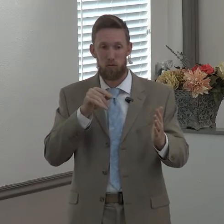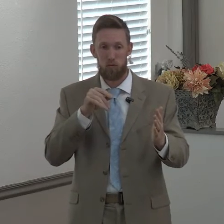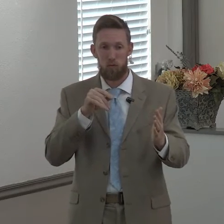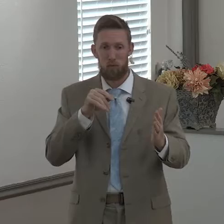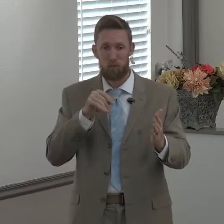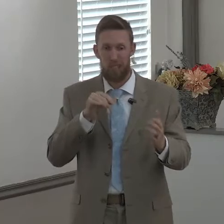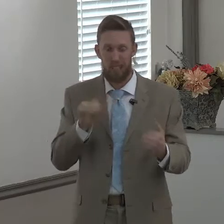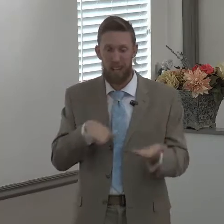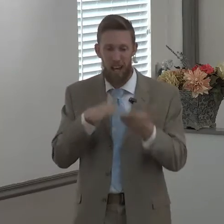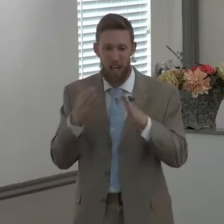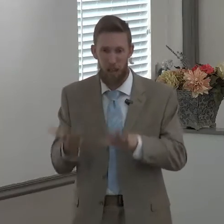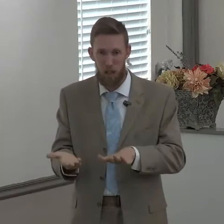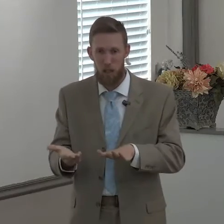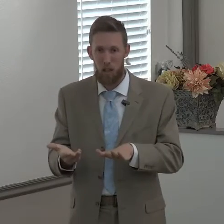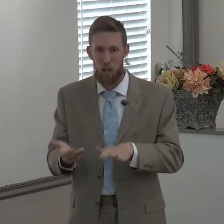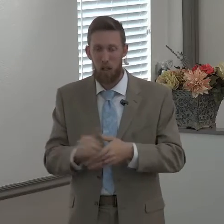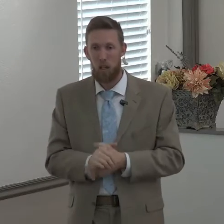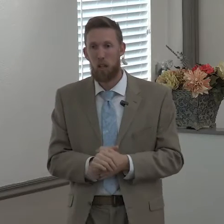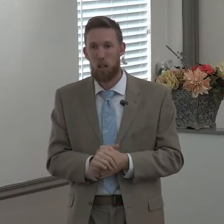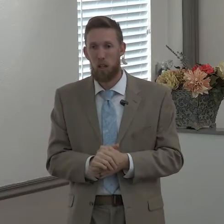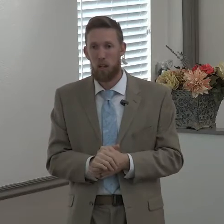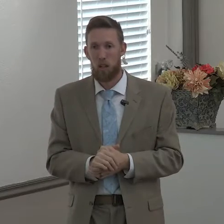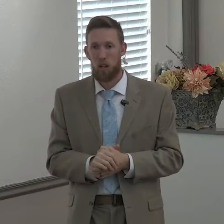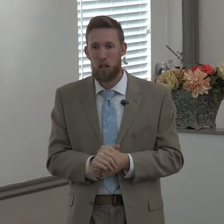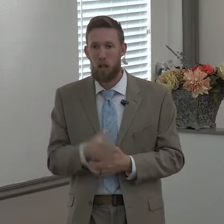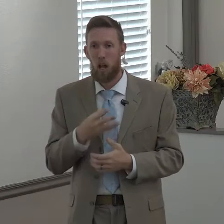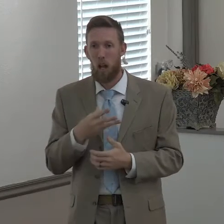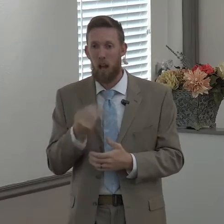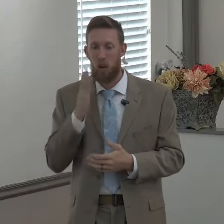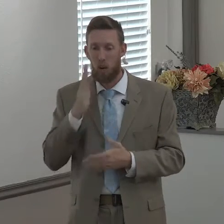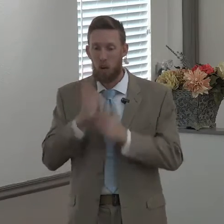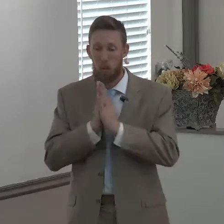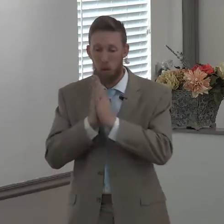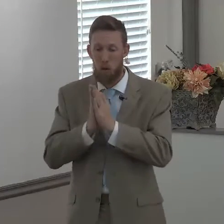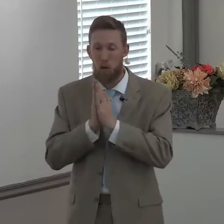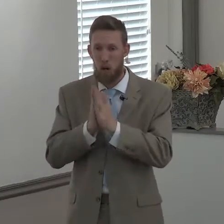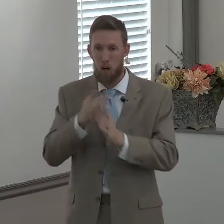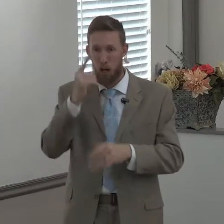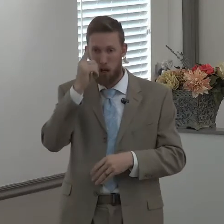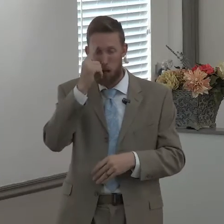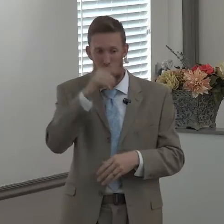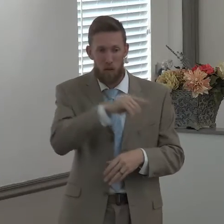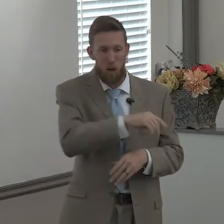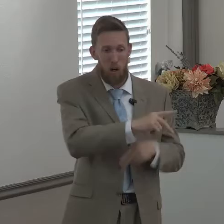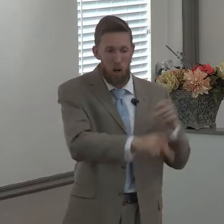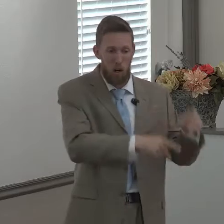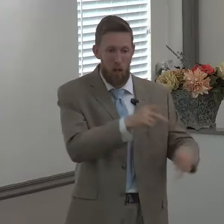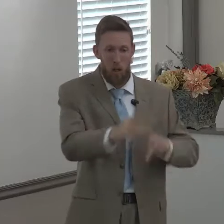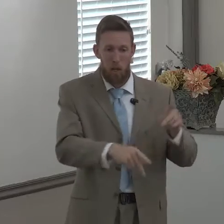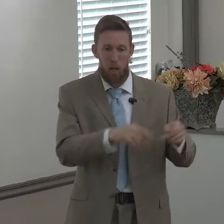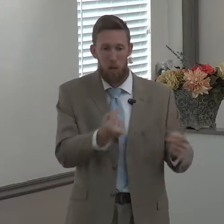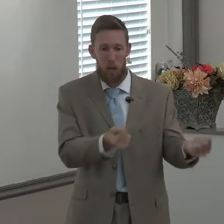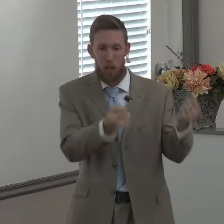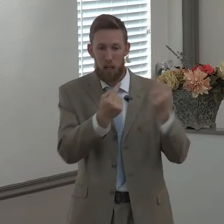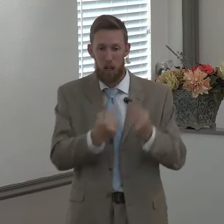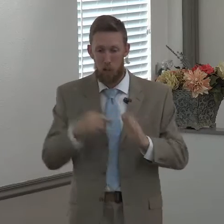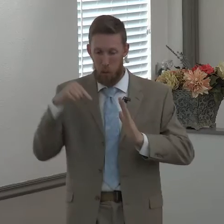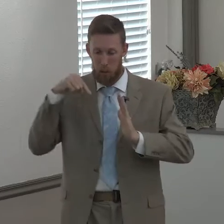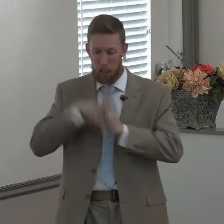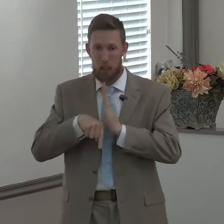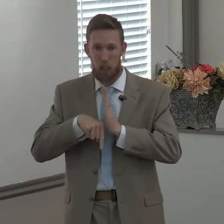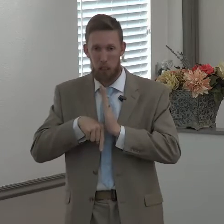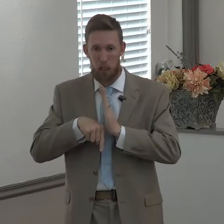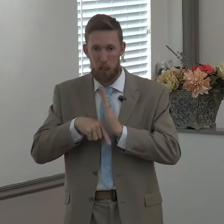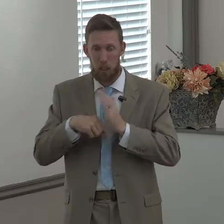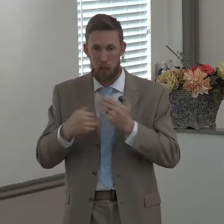there were many, many, many, many, many that joyfully went to their martyrdom, praying for those that